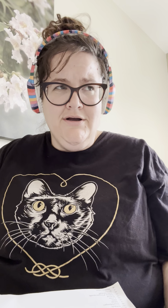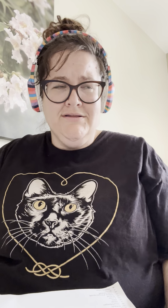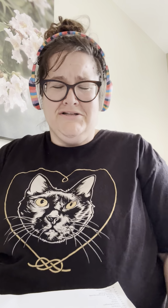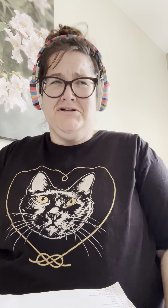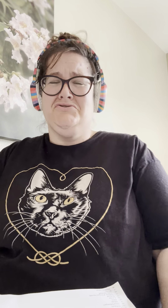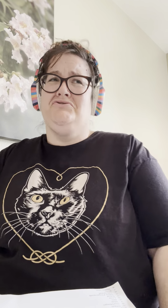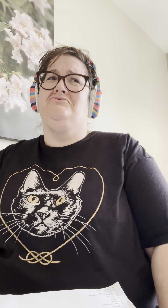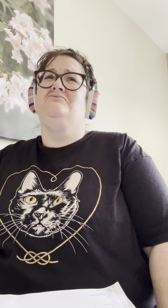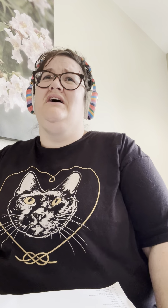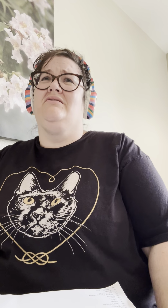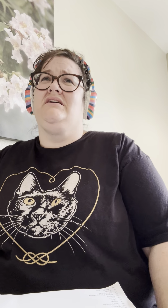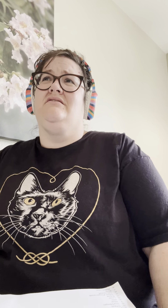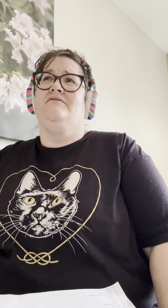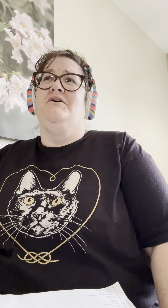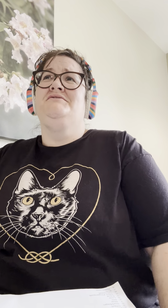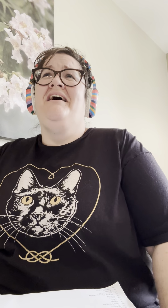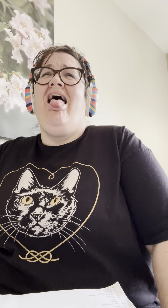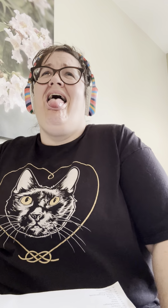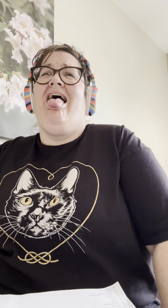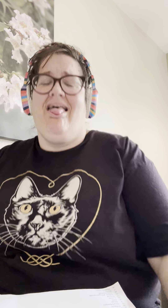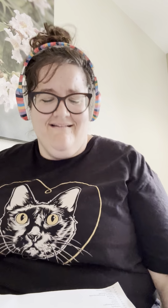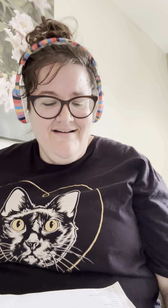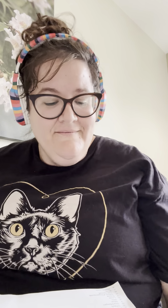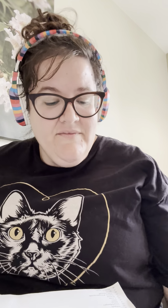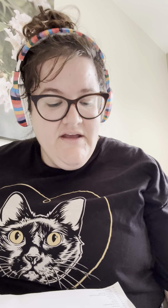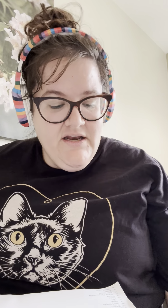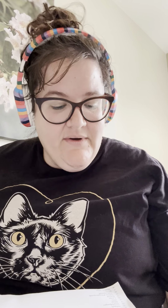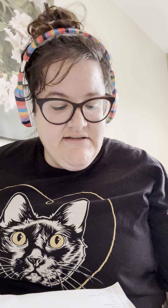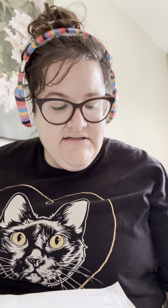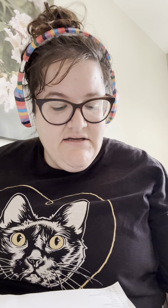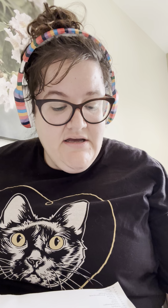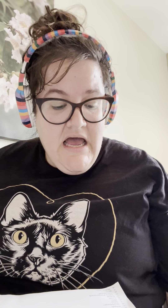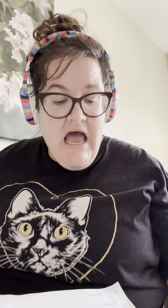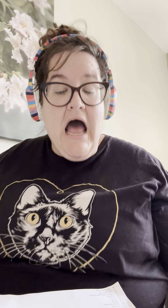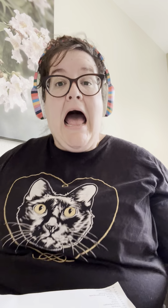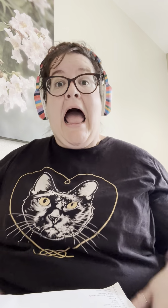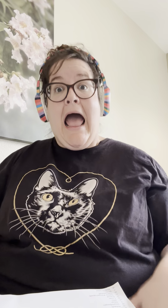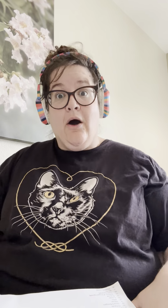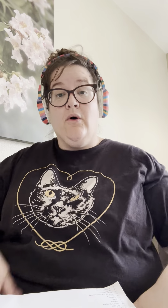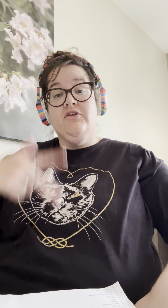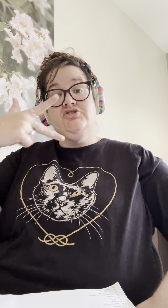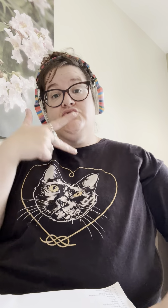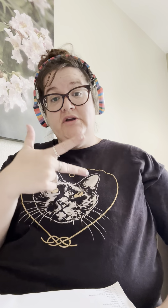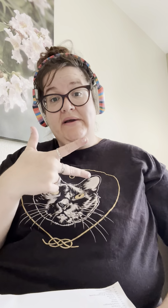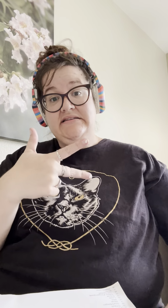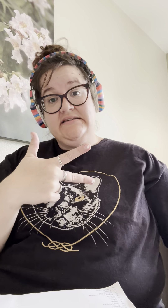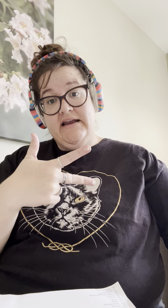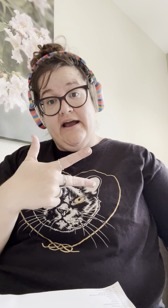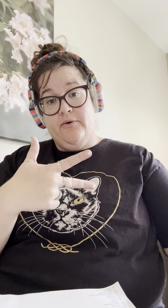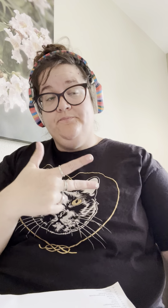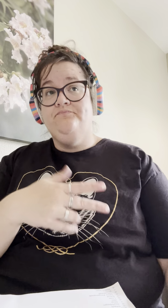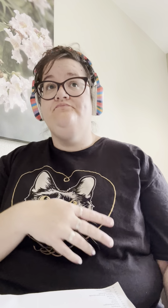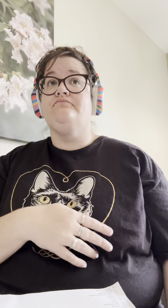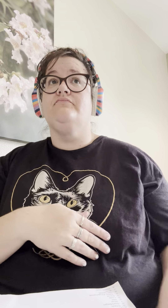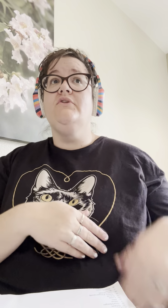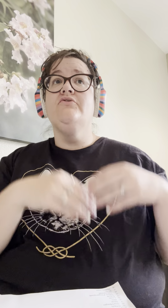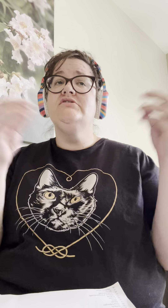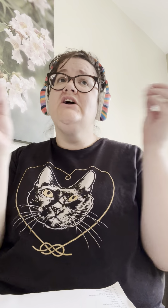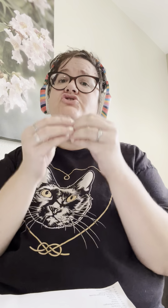That's not true. I don't like either of those. Anyways, how? There's 3 ways to sign how. There's actually